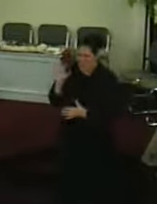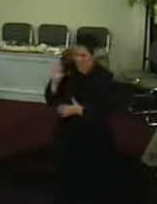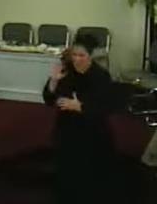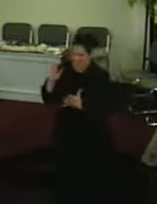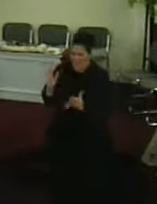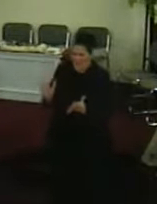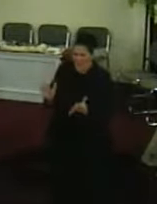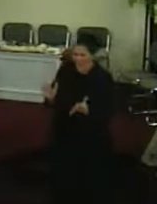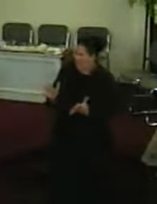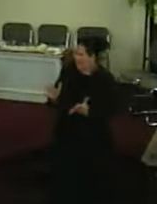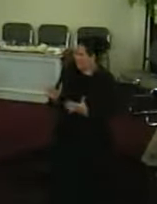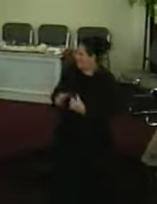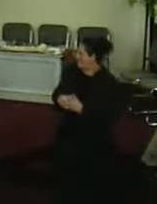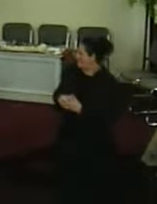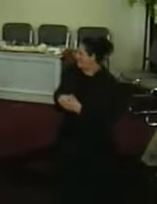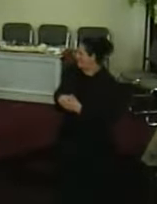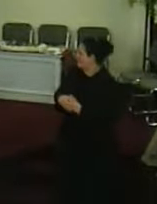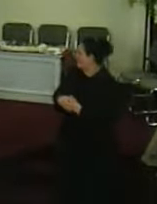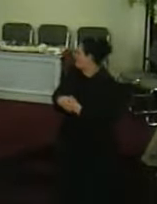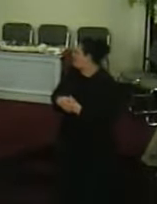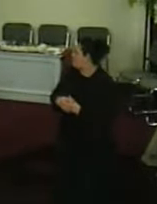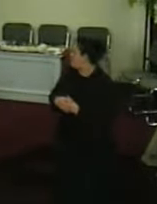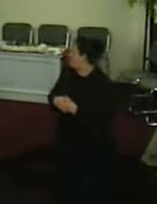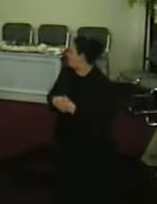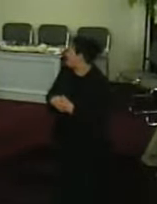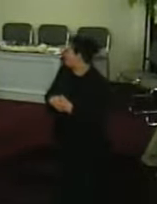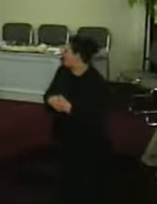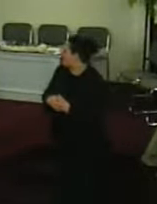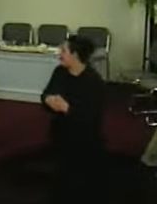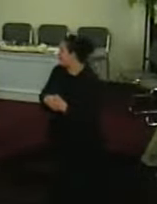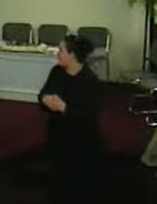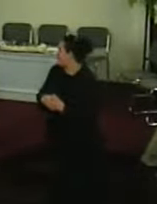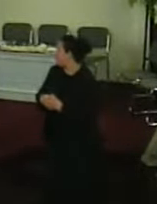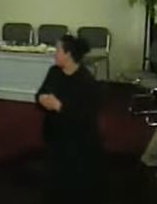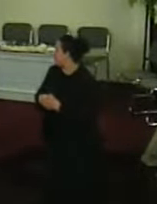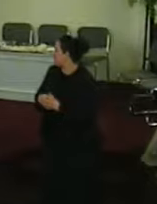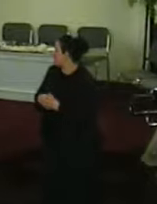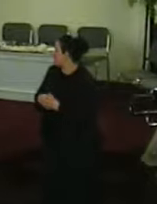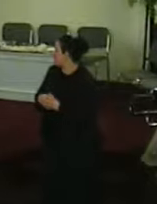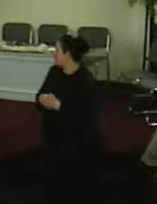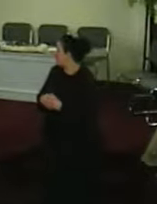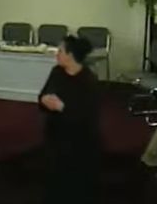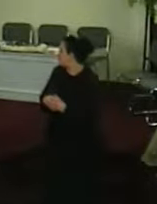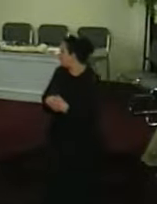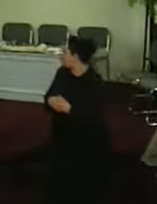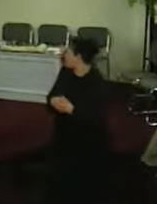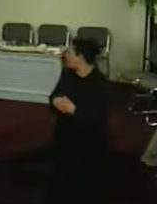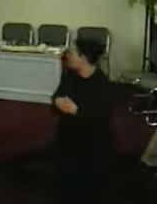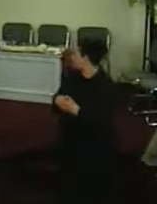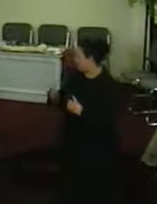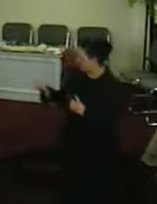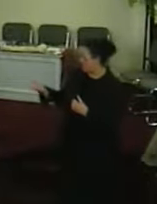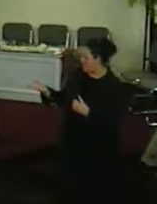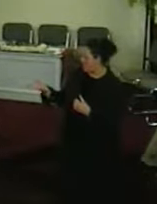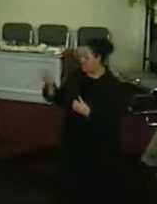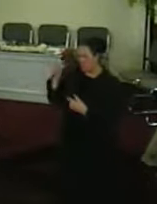You're just home with a toothache or something. But they, you know, they're trying to figure out when can we go over there and apologize.